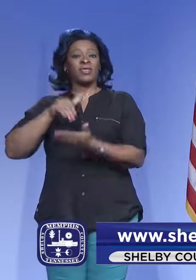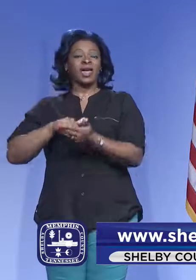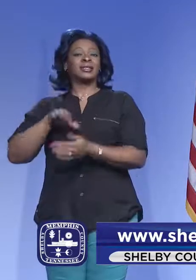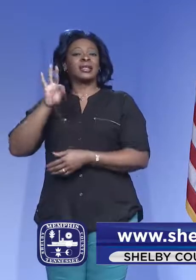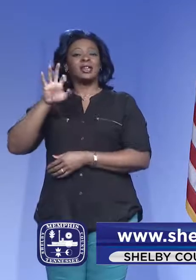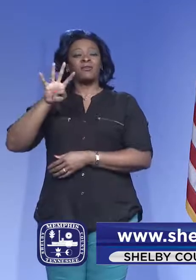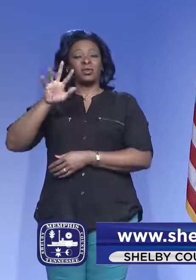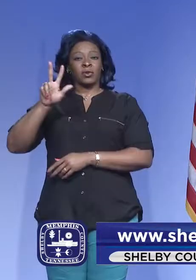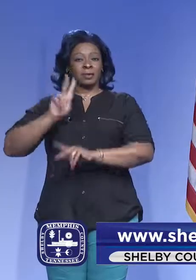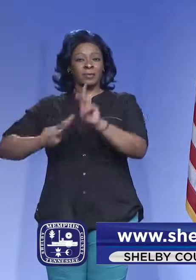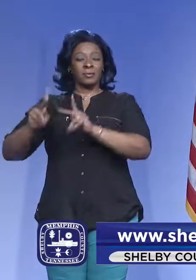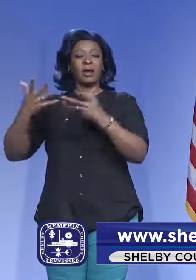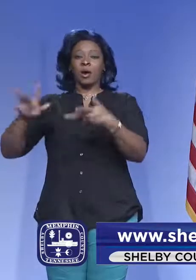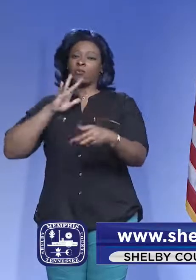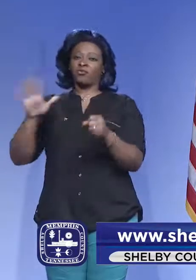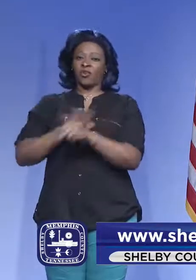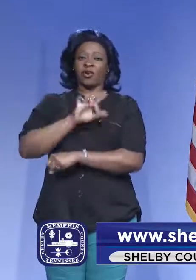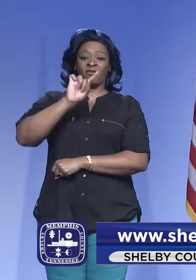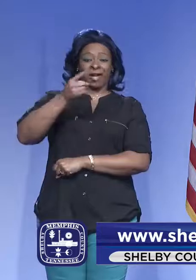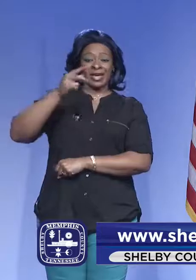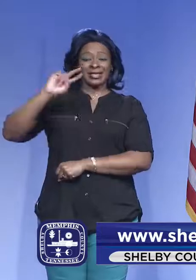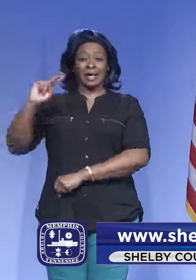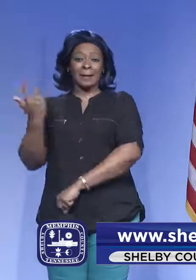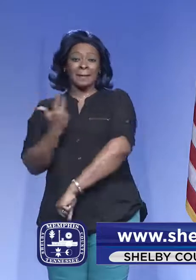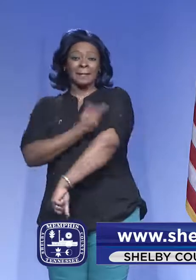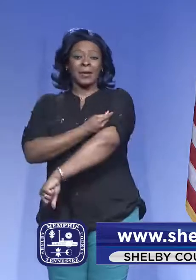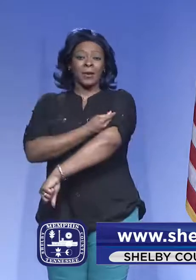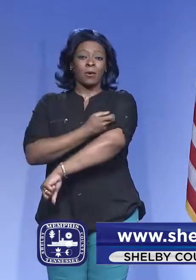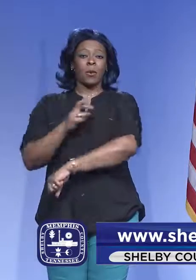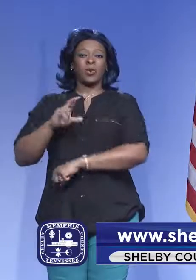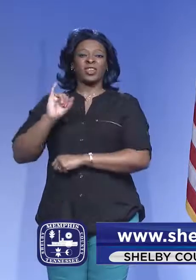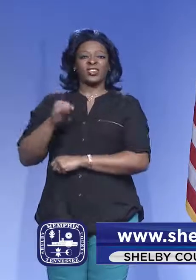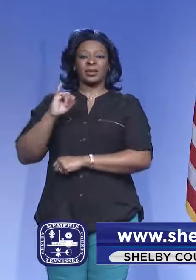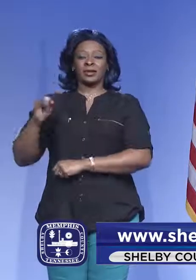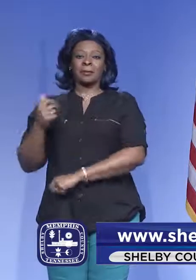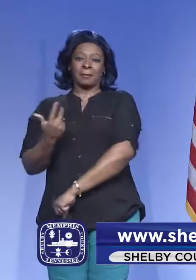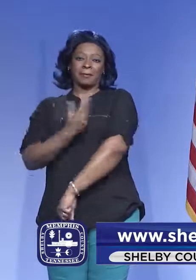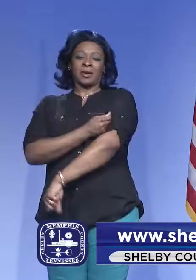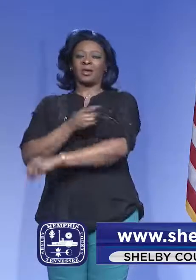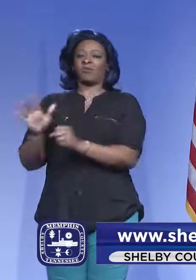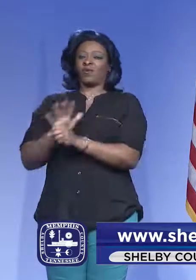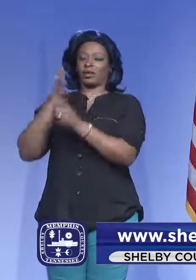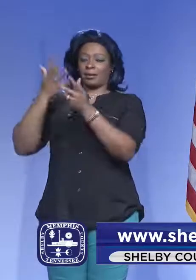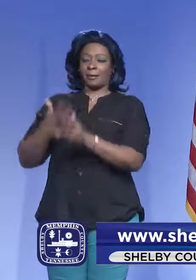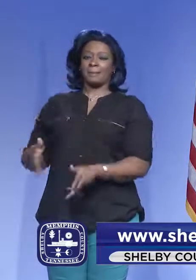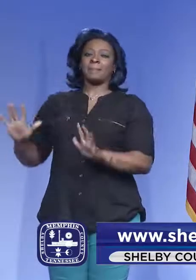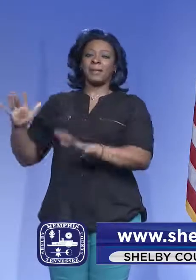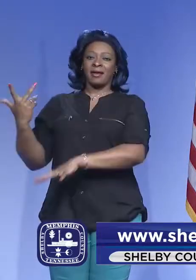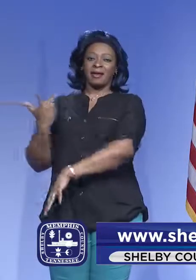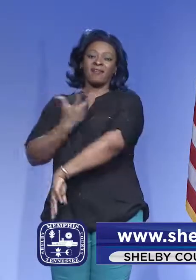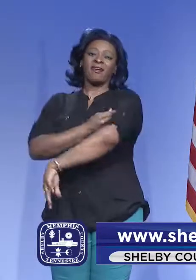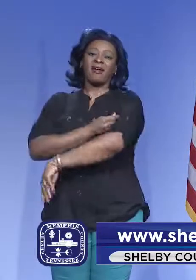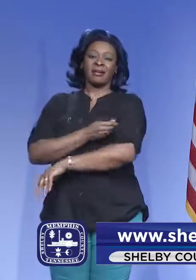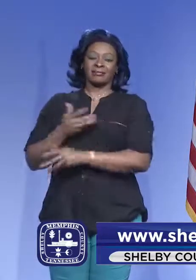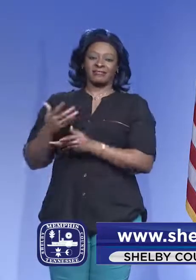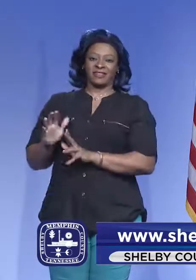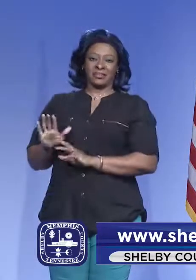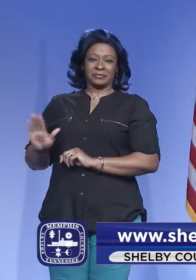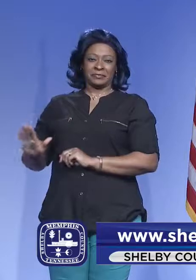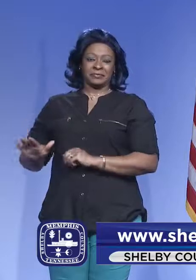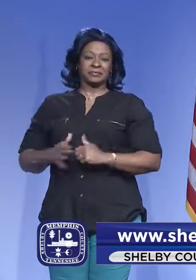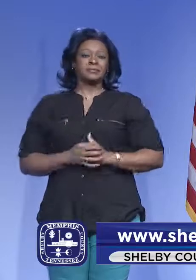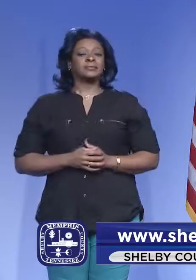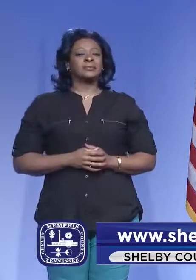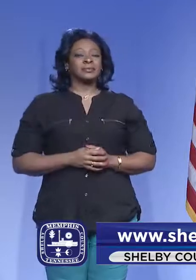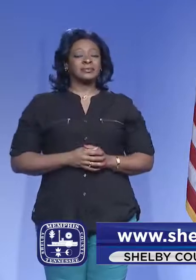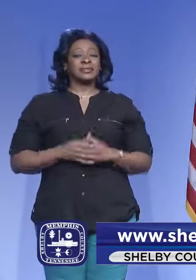241,933 people who are fully vaccinated with 2 doses of a 2-shot series or 1 dose, 1 shot of Johnson & Johnson.